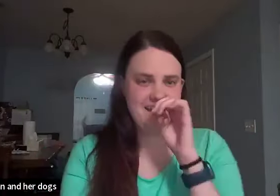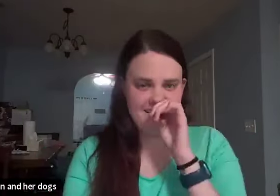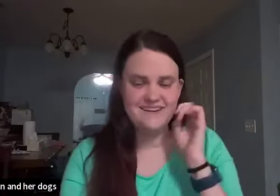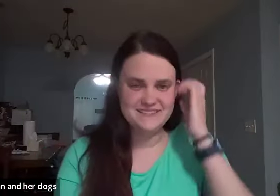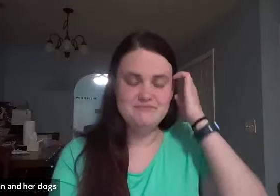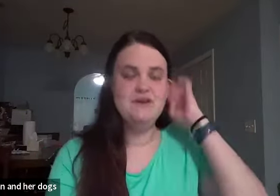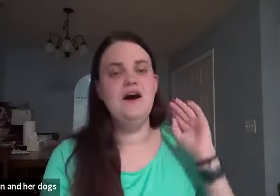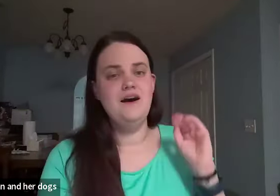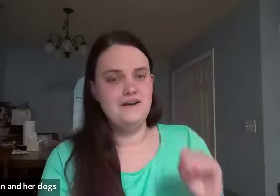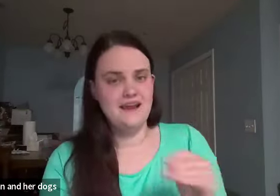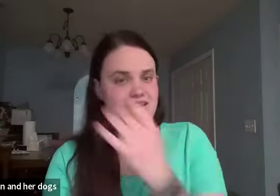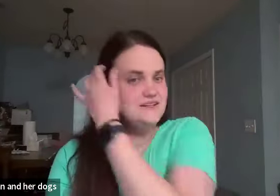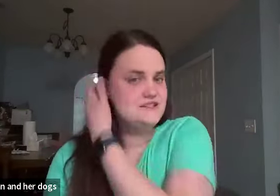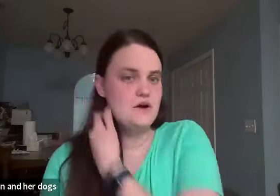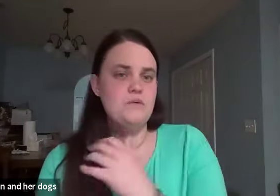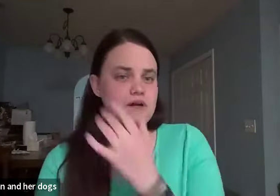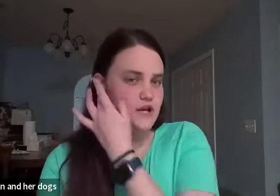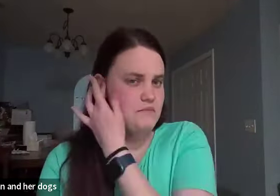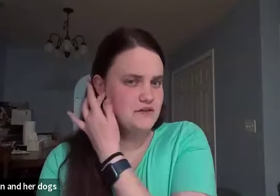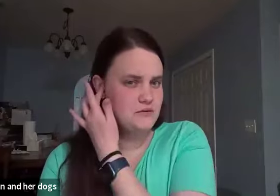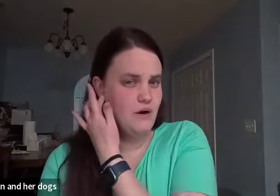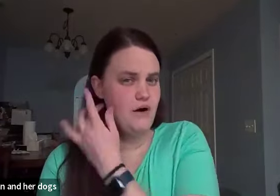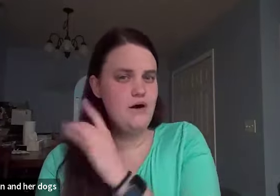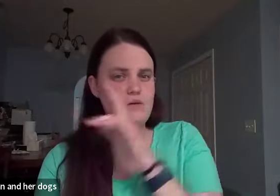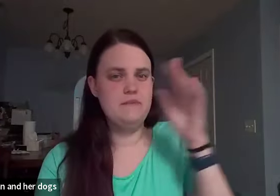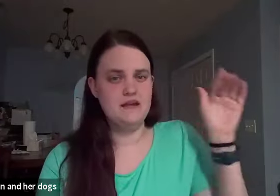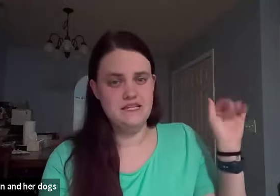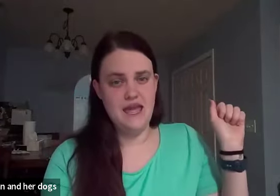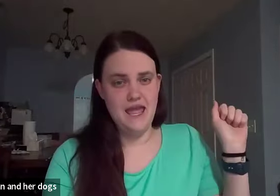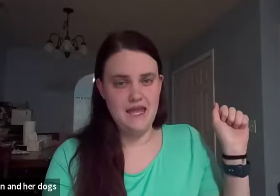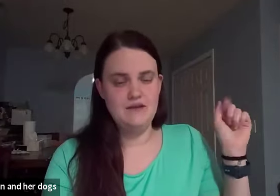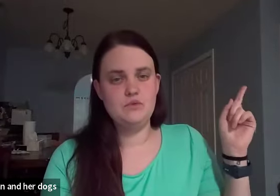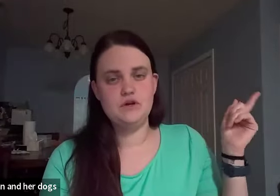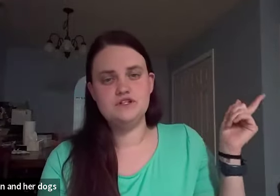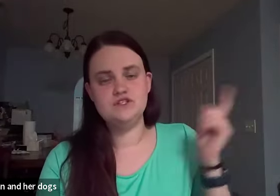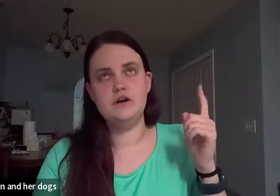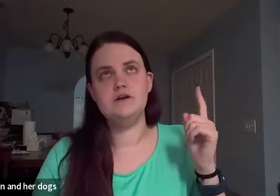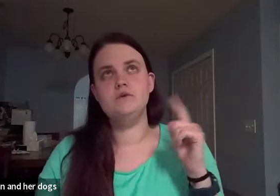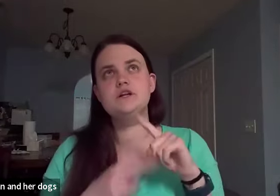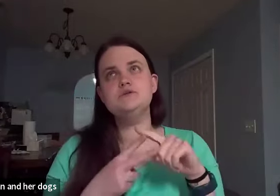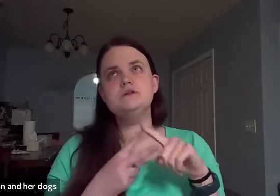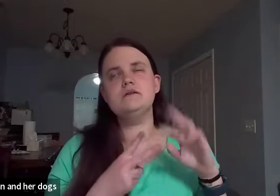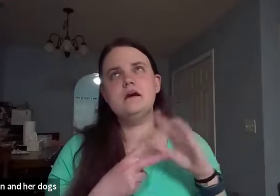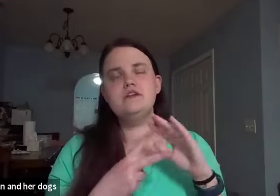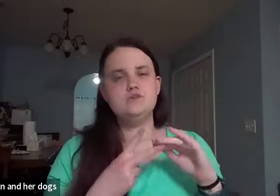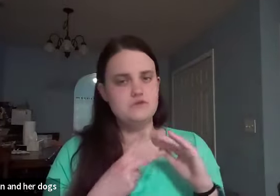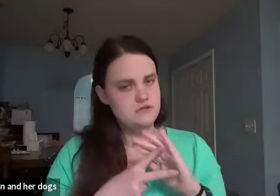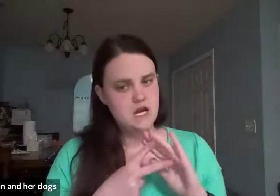Okay, awesome. All right. So we're going to go back through all the way back to A. We're going to do it, I think, 2 or 3